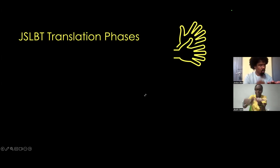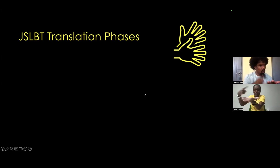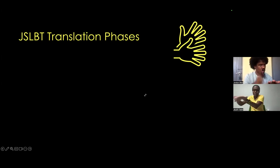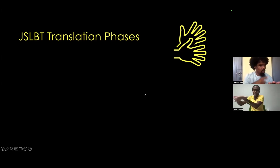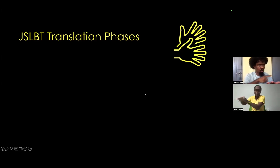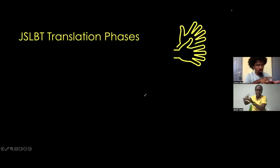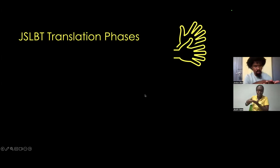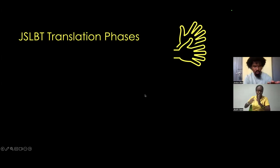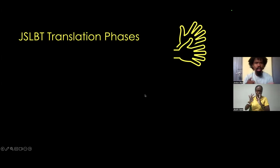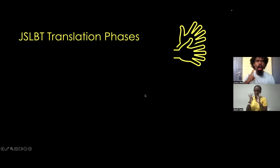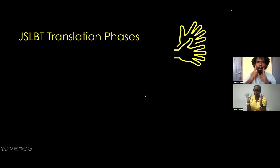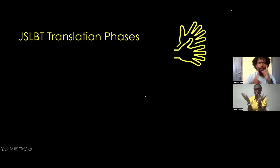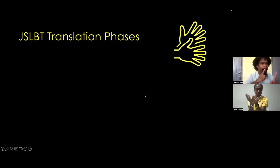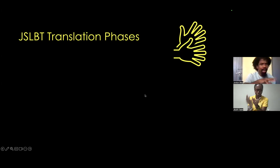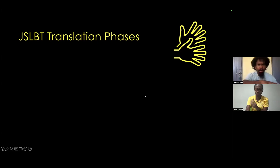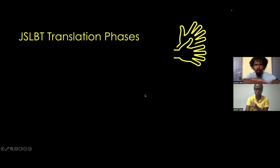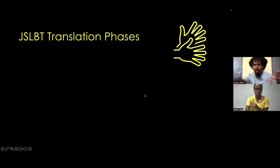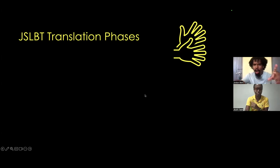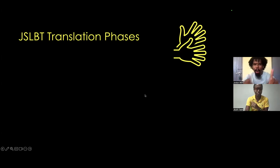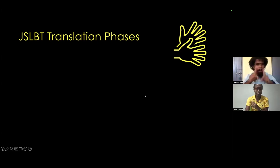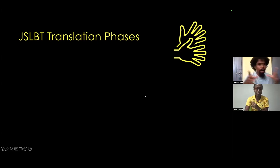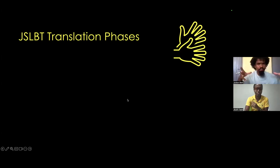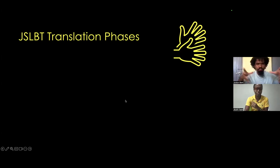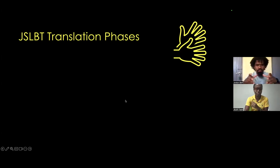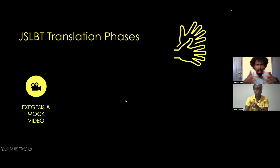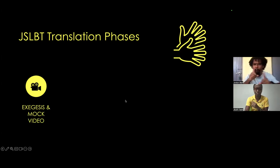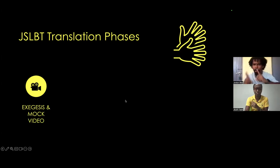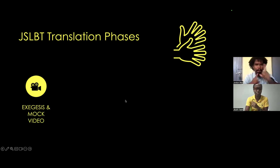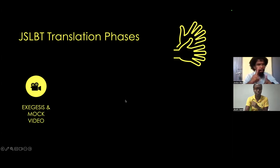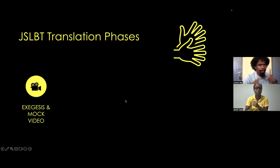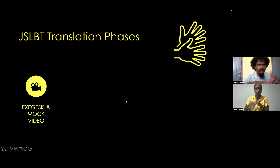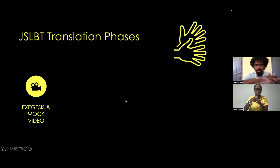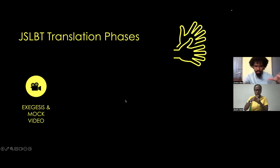Exegesis. So that's really discussions, roundtable discussions.